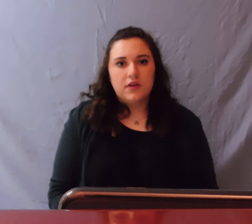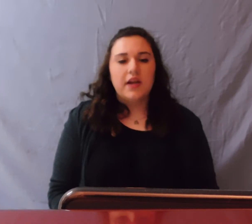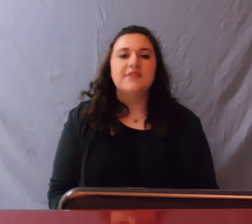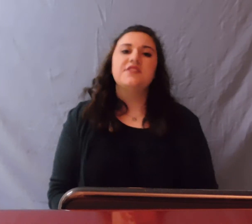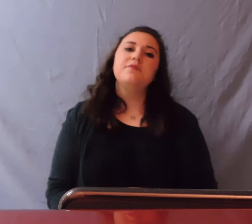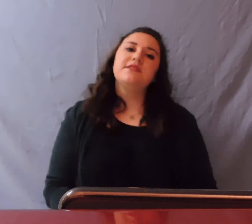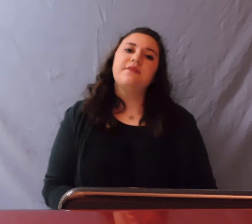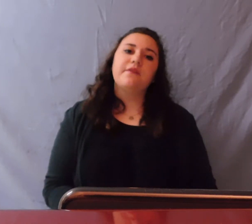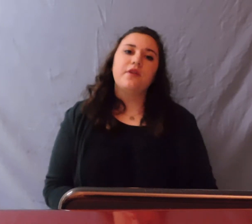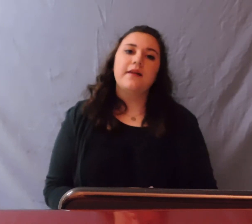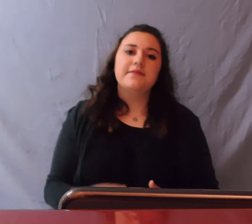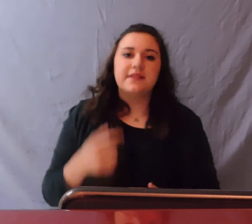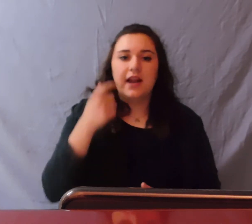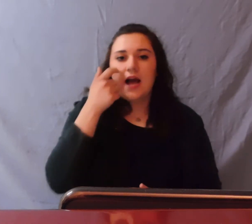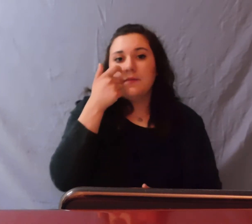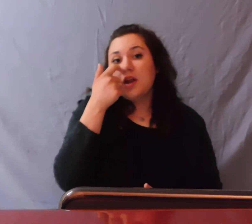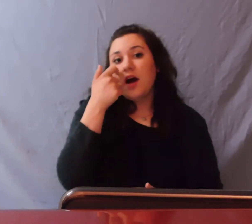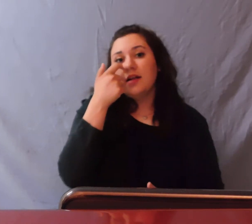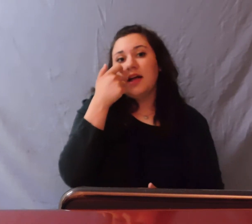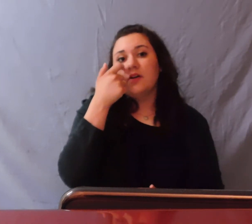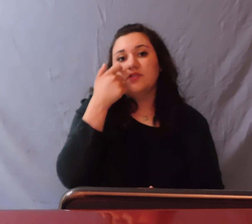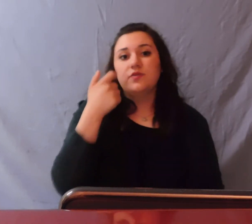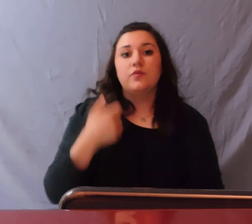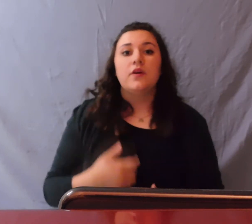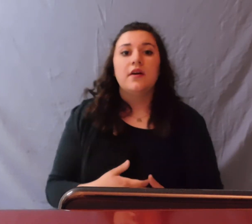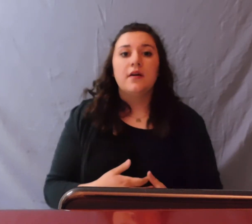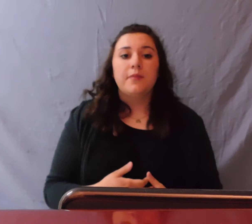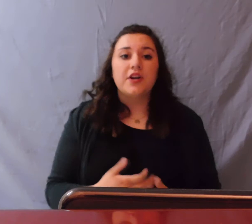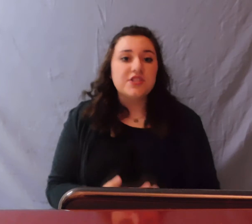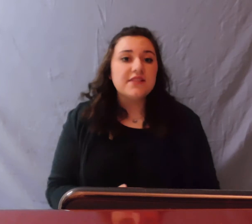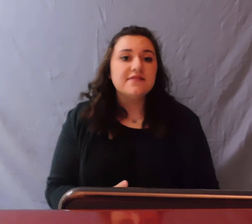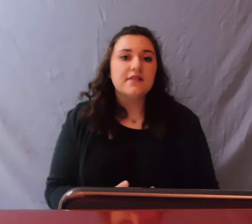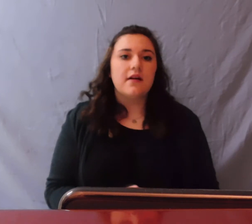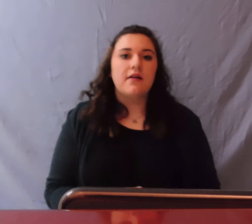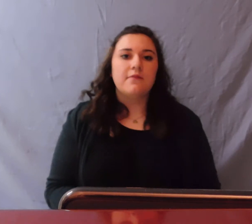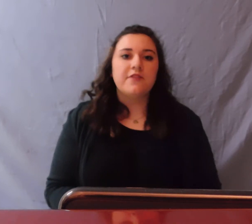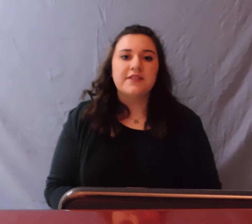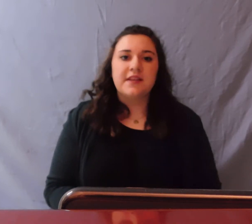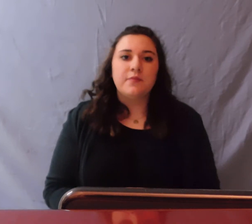Is there specific food items that I'm not allowed to purchase? For example,